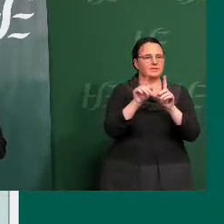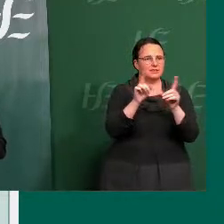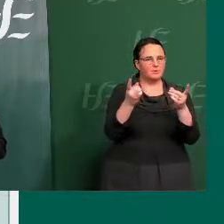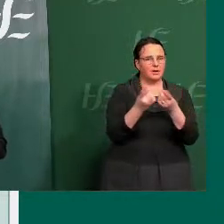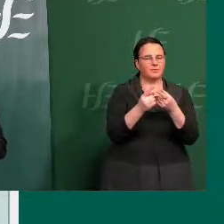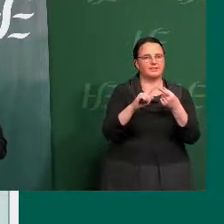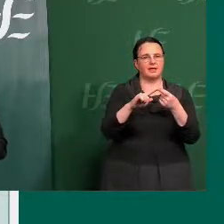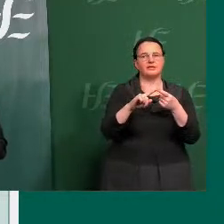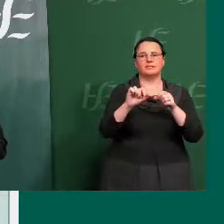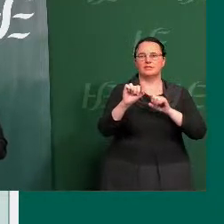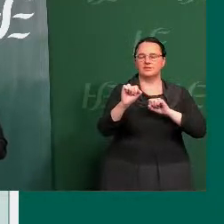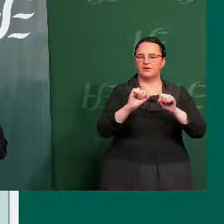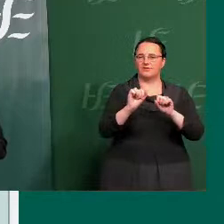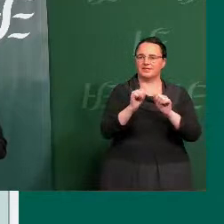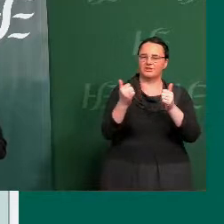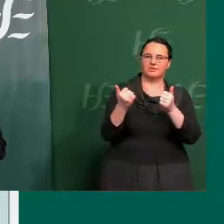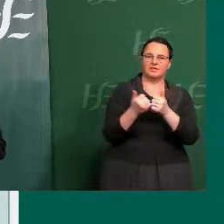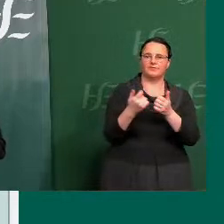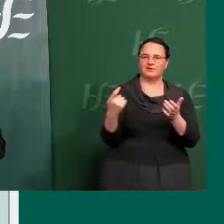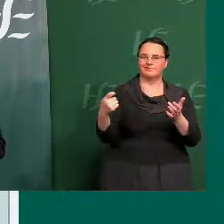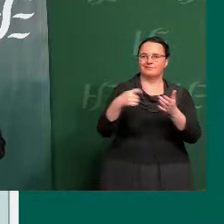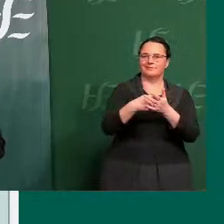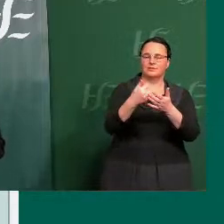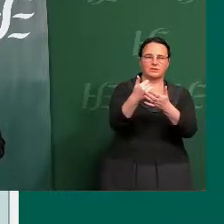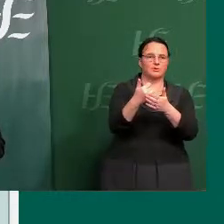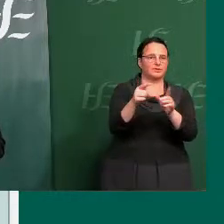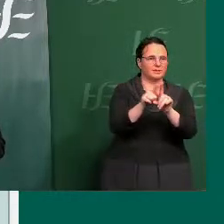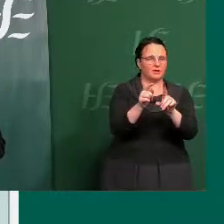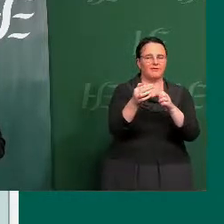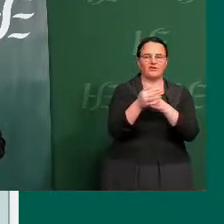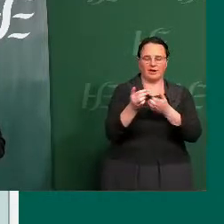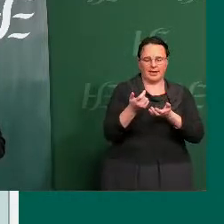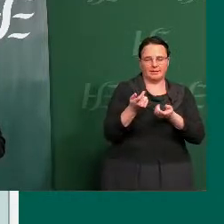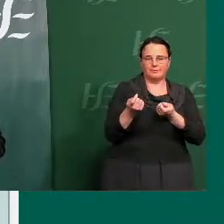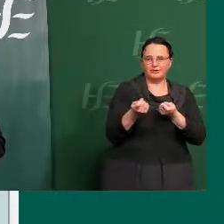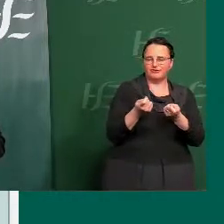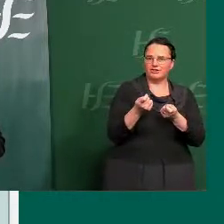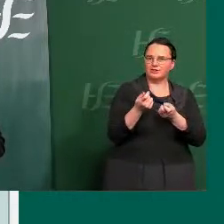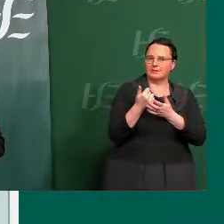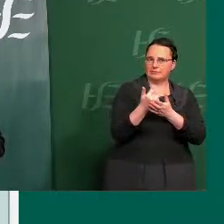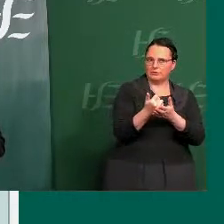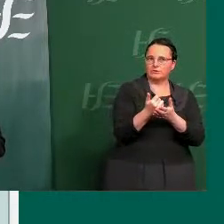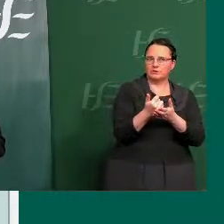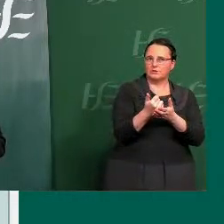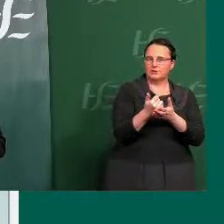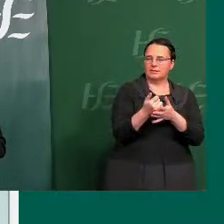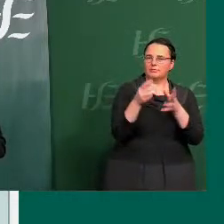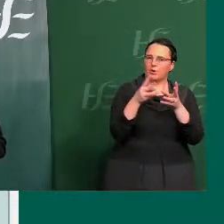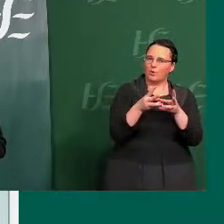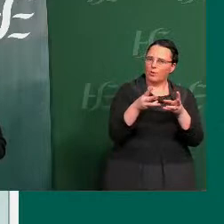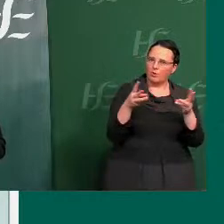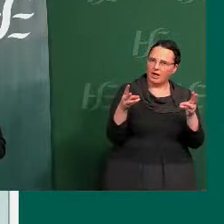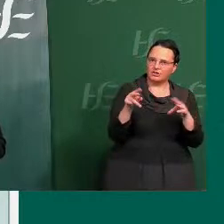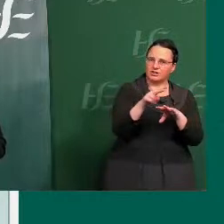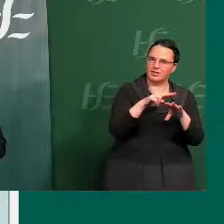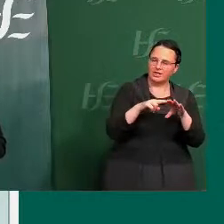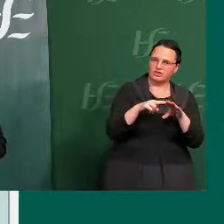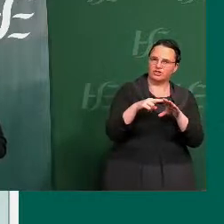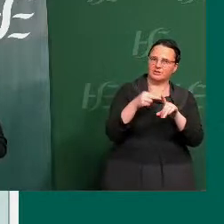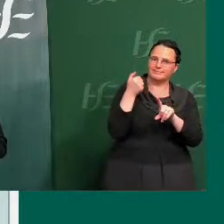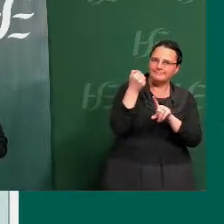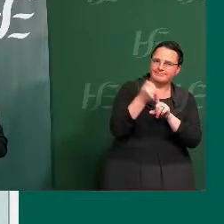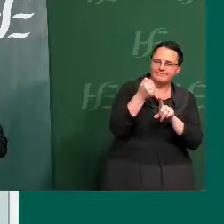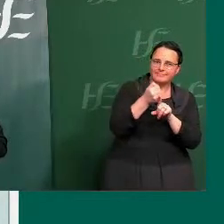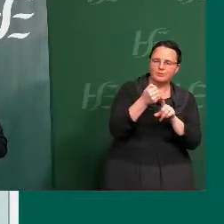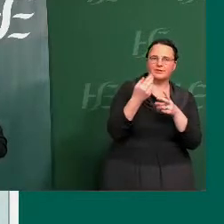service agencies for some further support and admin support. This is a wider national effort and requires